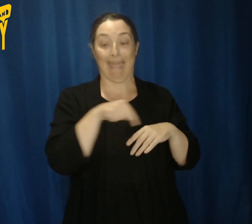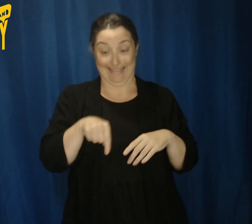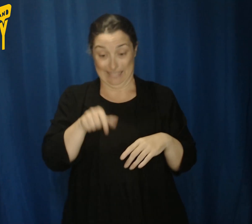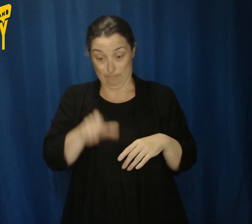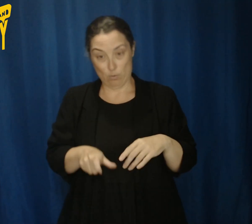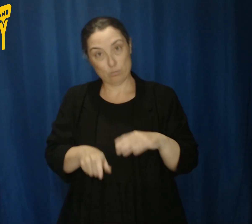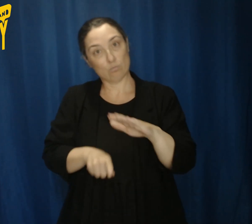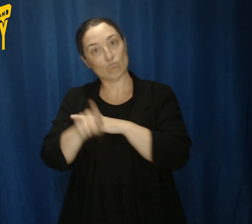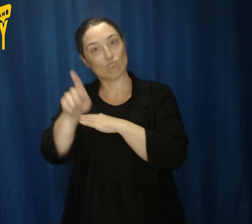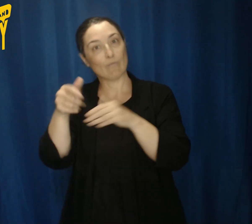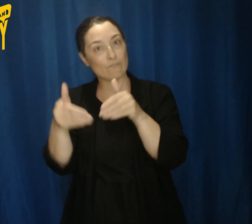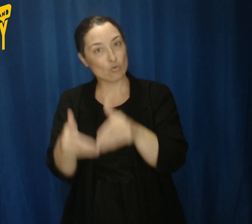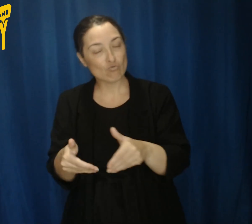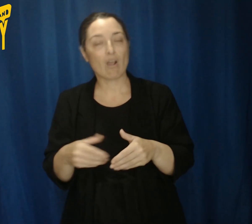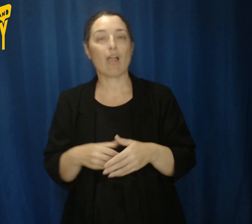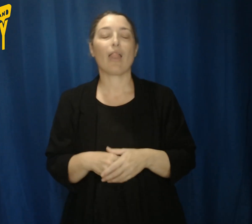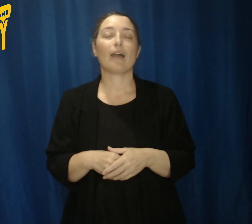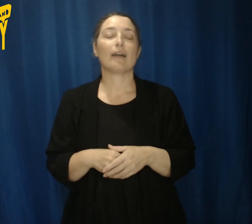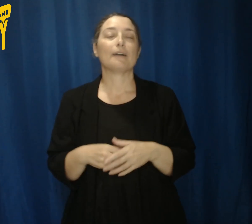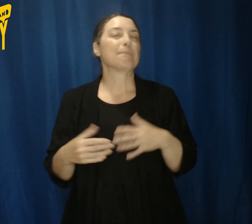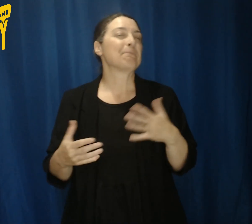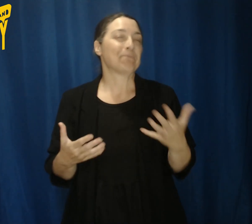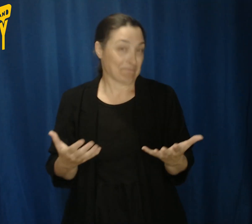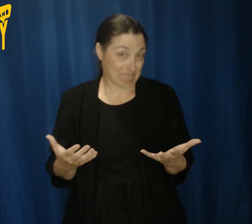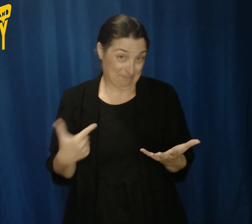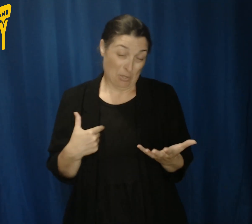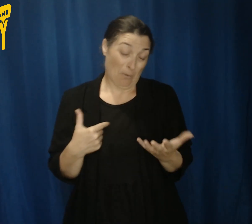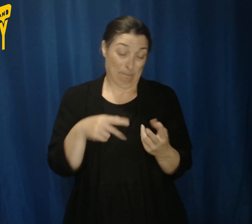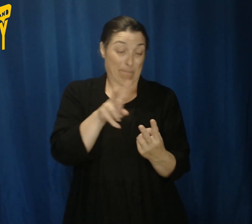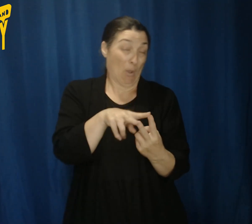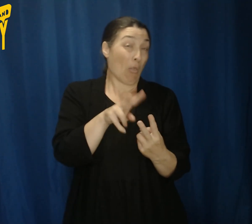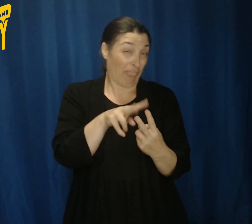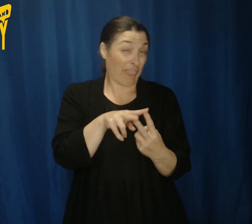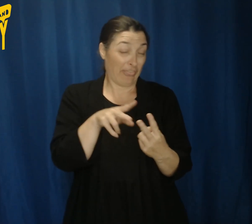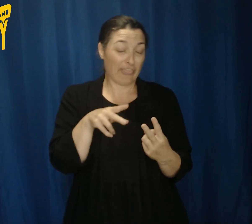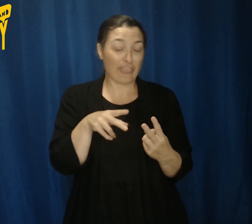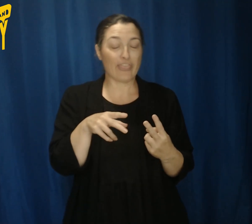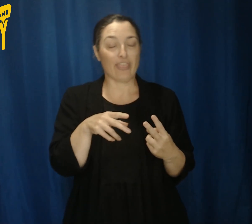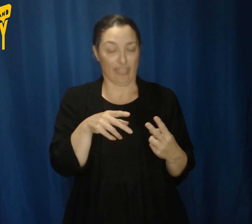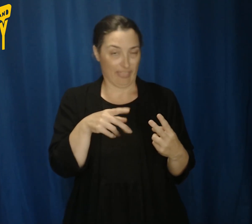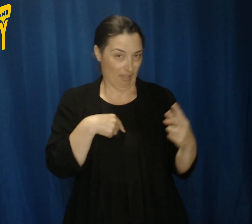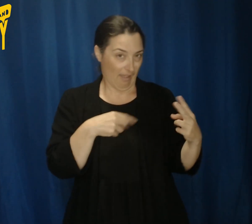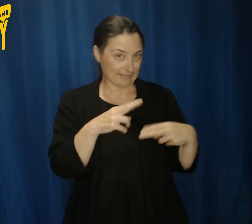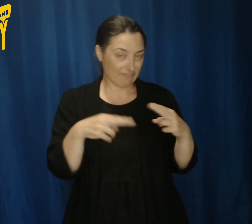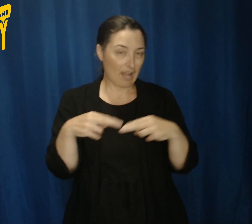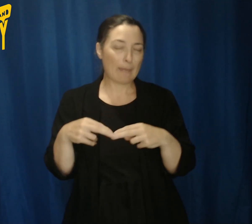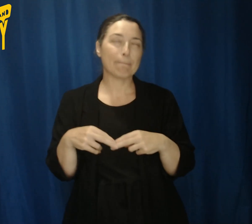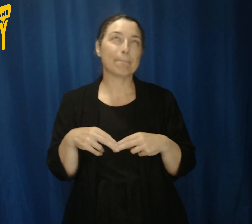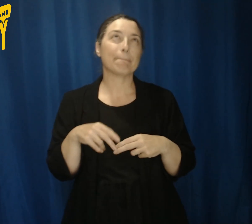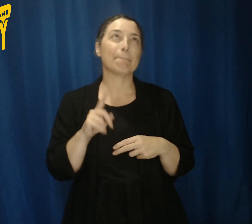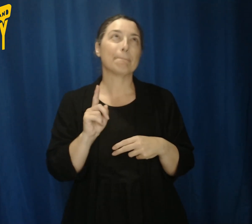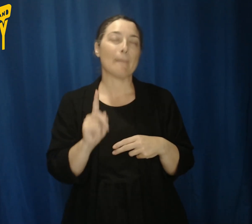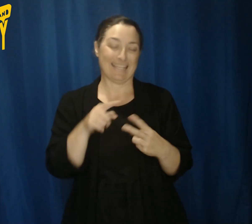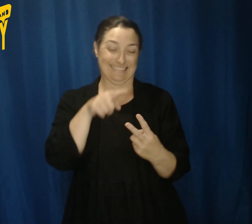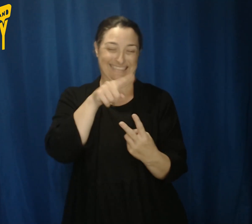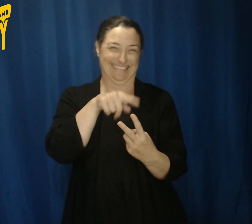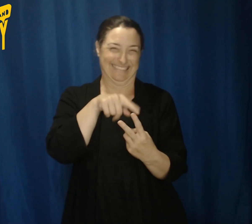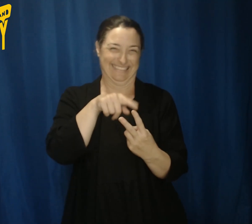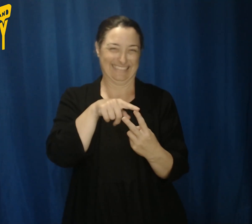And it's just, I developed both. But specials just had more bite, I